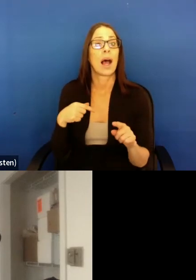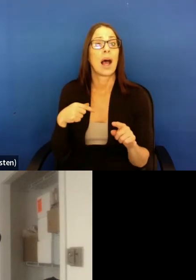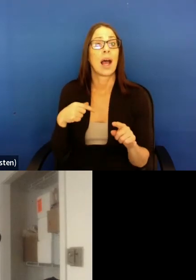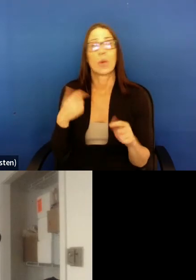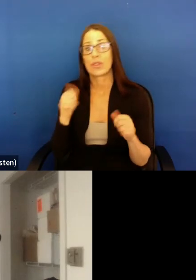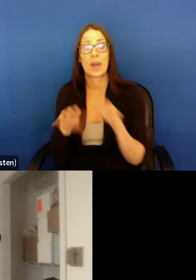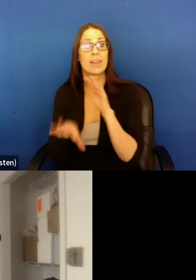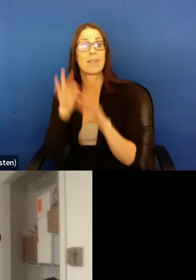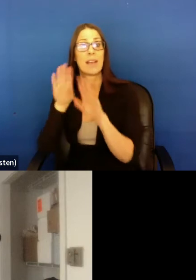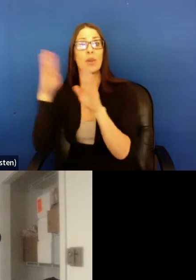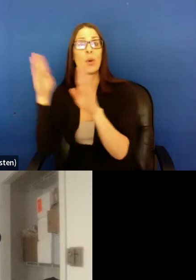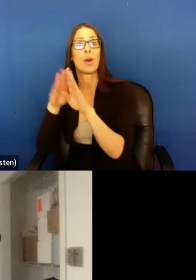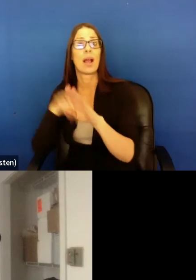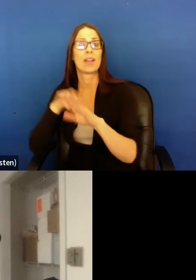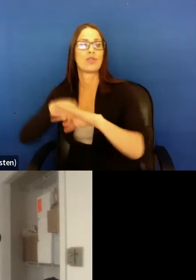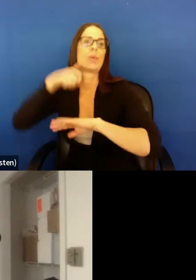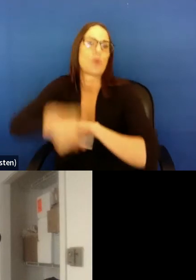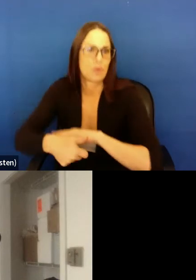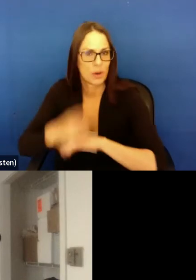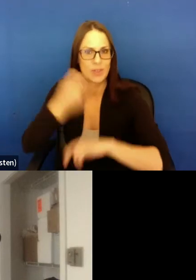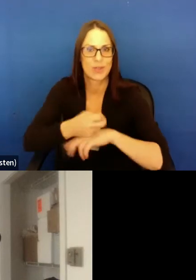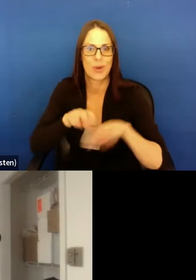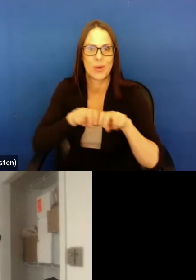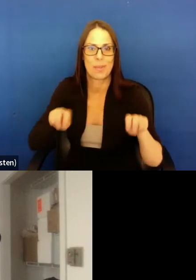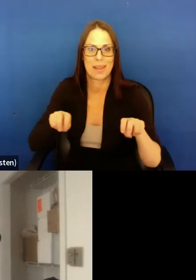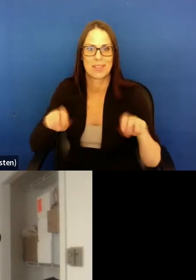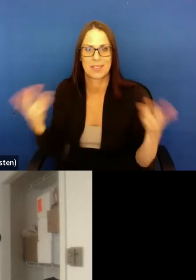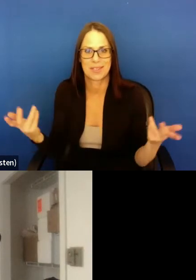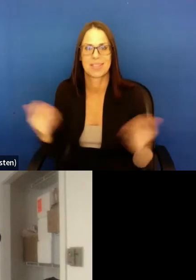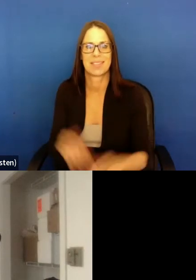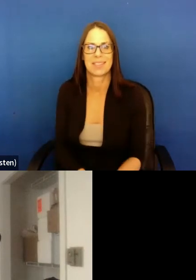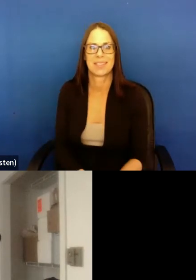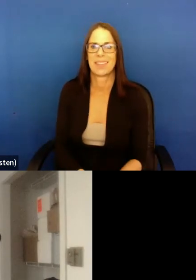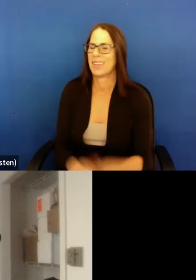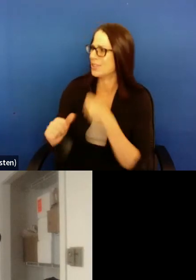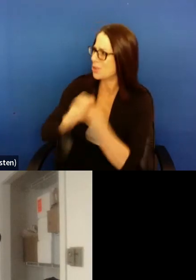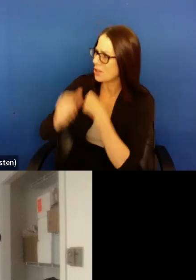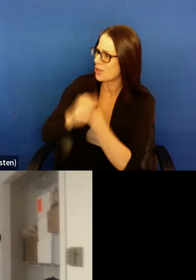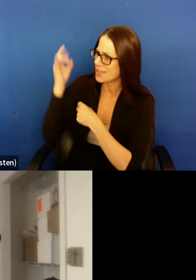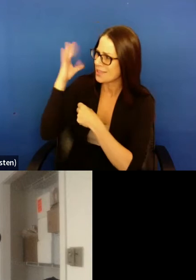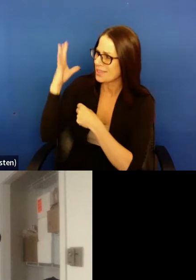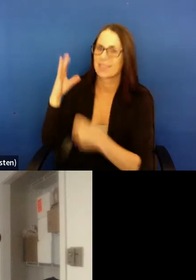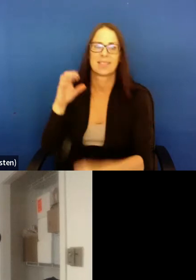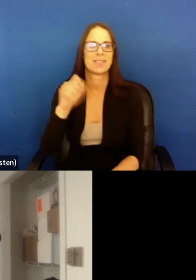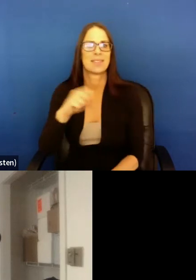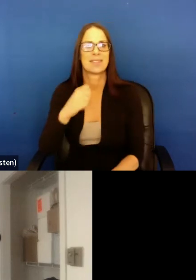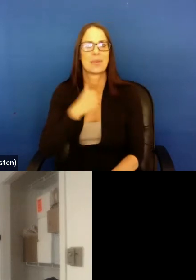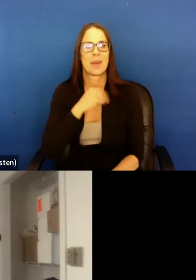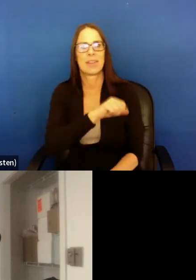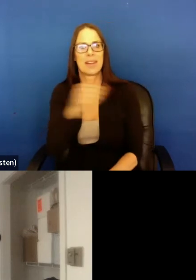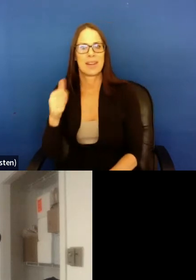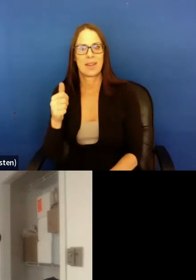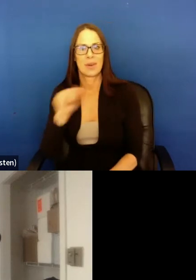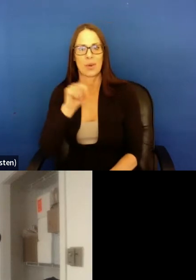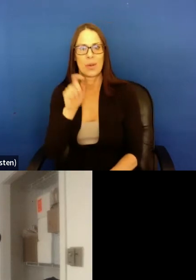didn't even see was there. It turns treacherous. Yes. We have another question